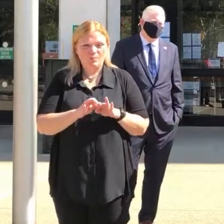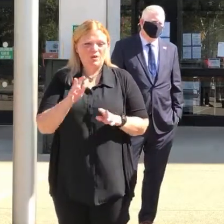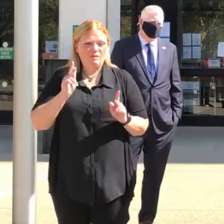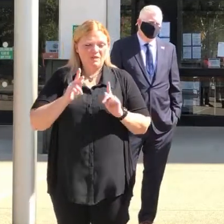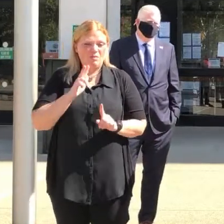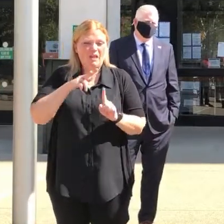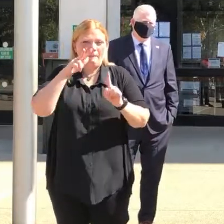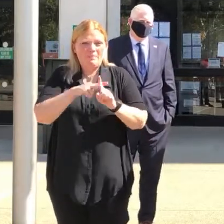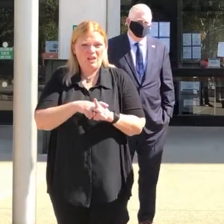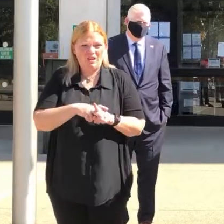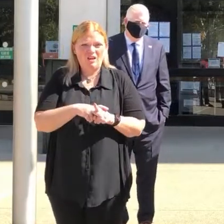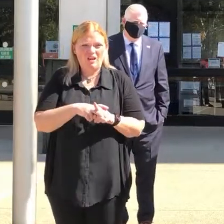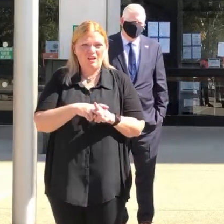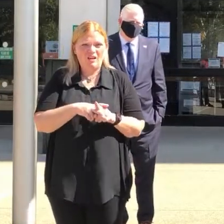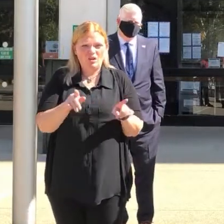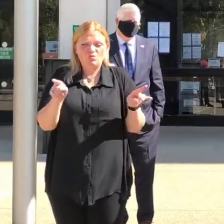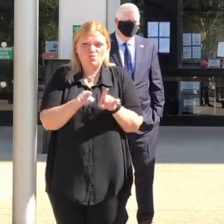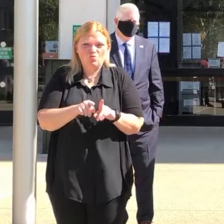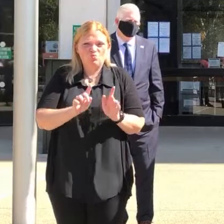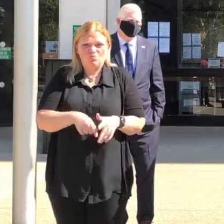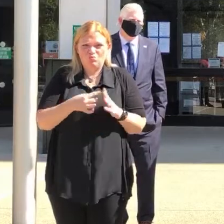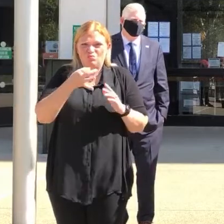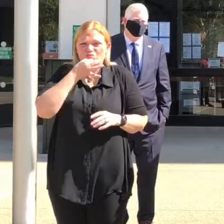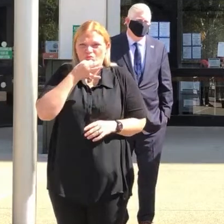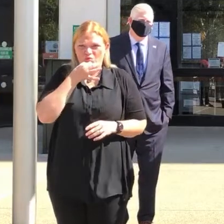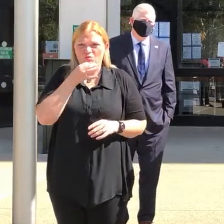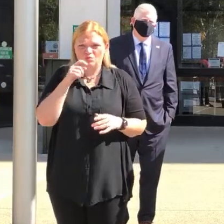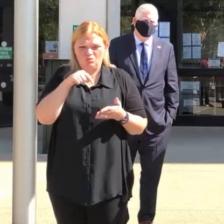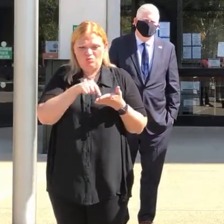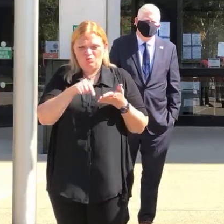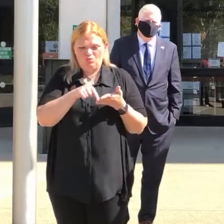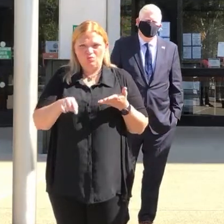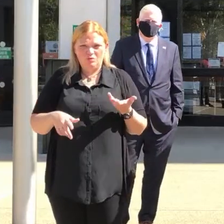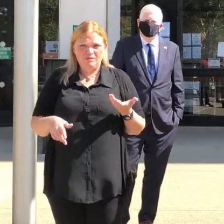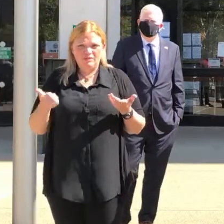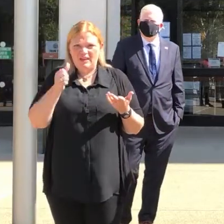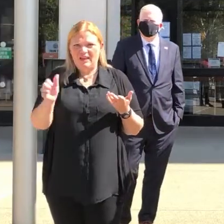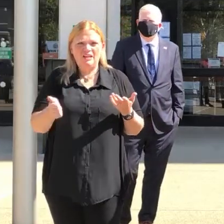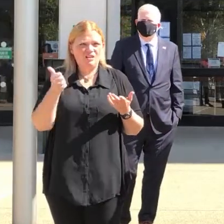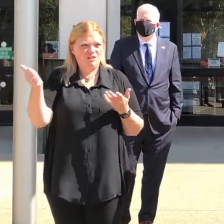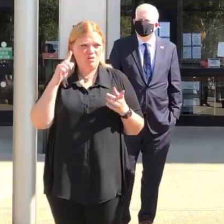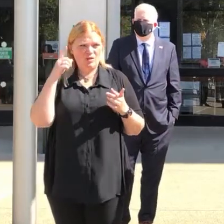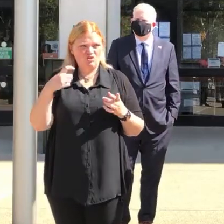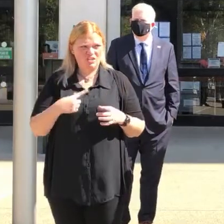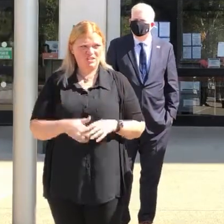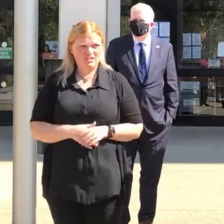soon as the application process begins later this week. Any other questions on this